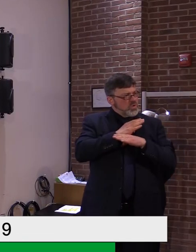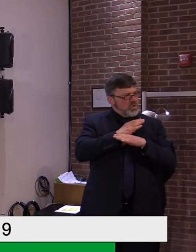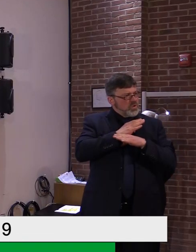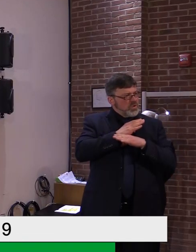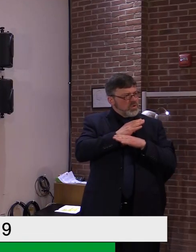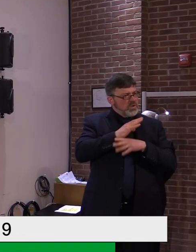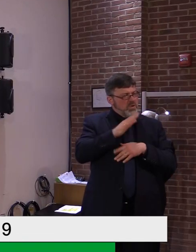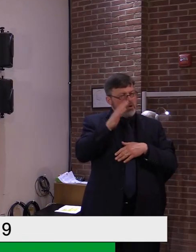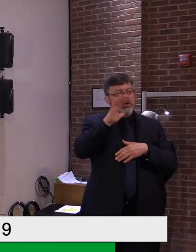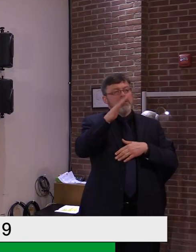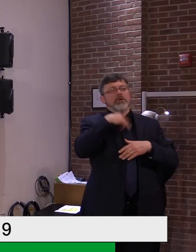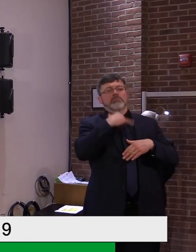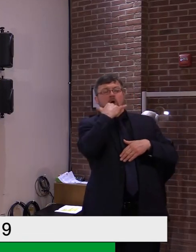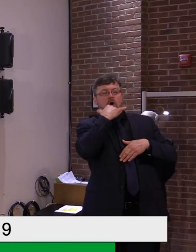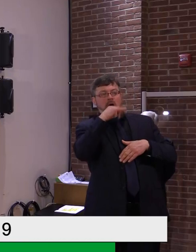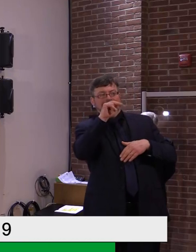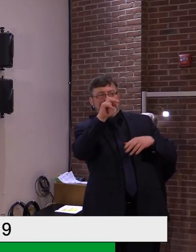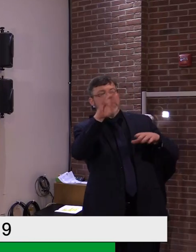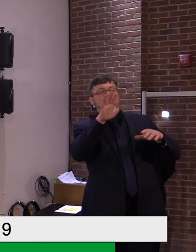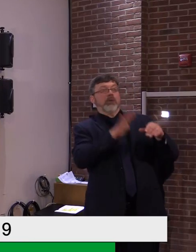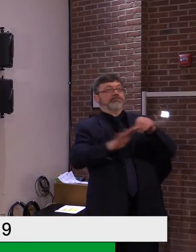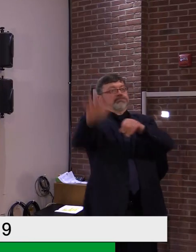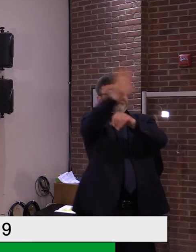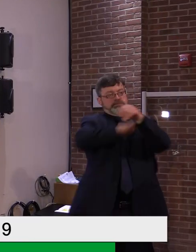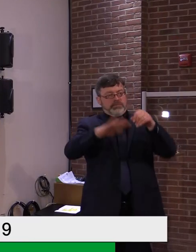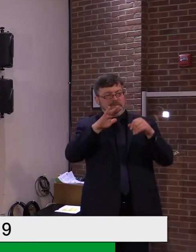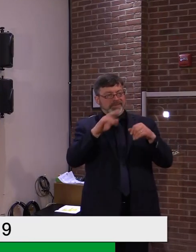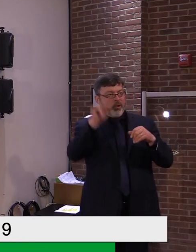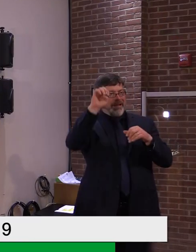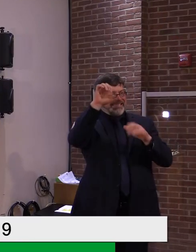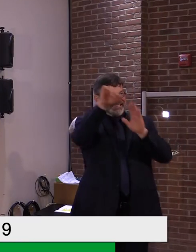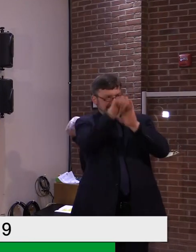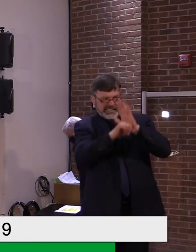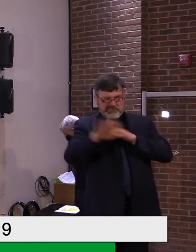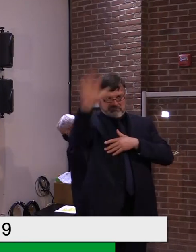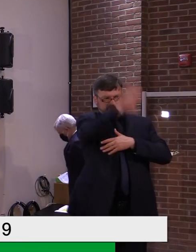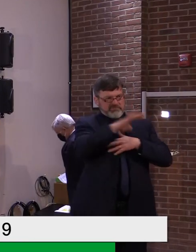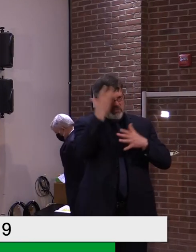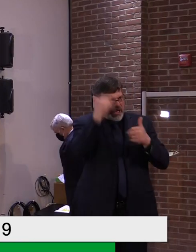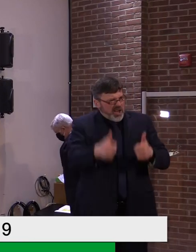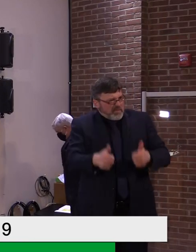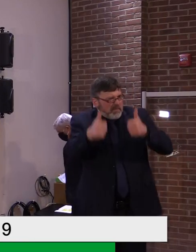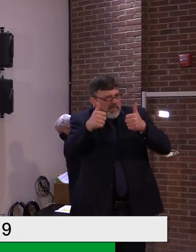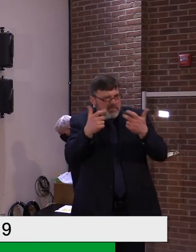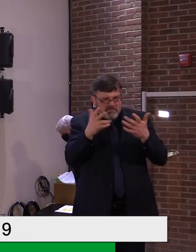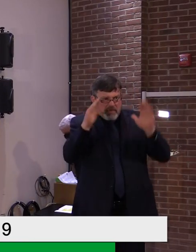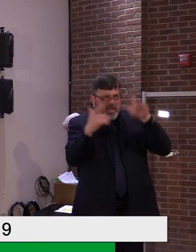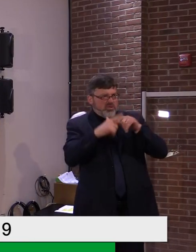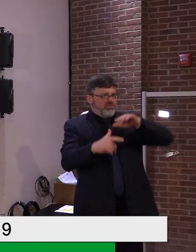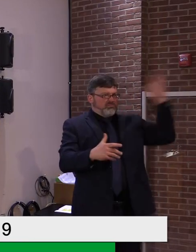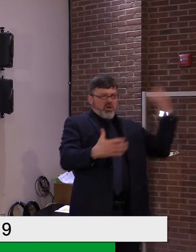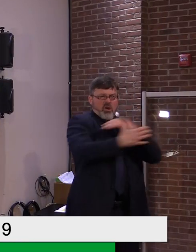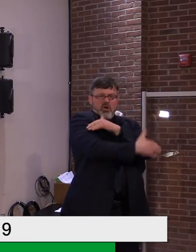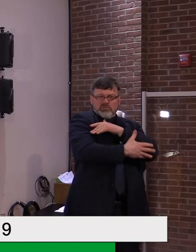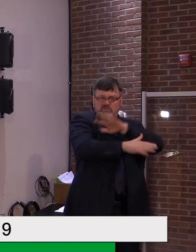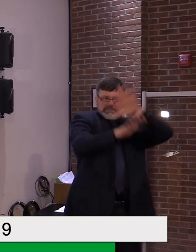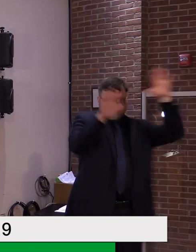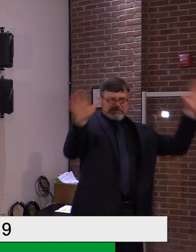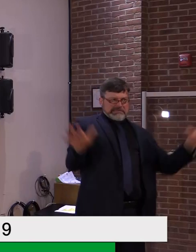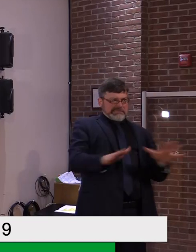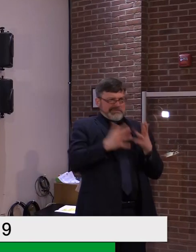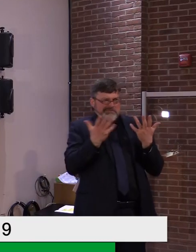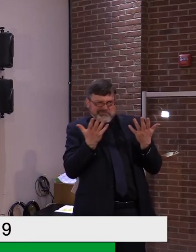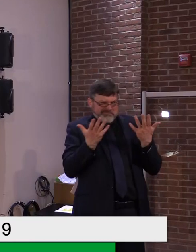Dr. Levine. That certainly, out of every Northeast state, Vermont is the one that would stand out with the least